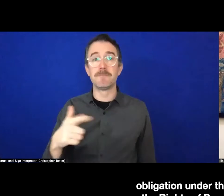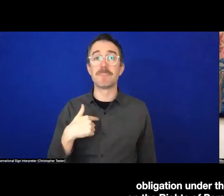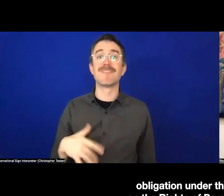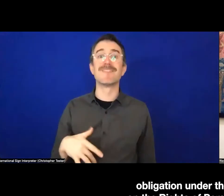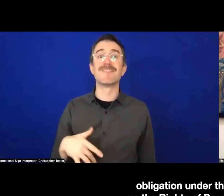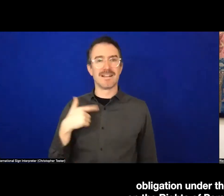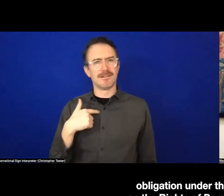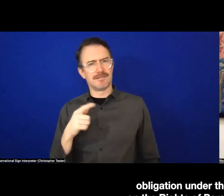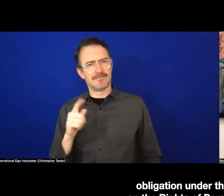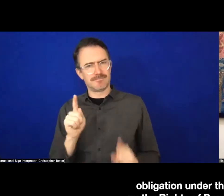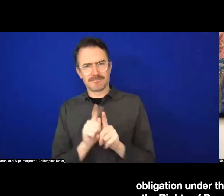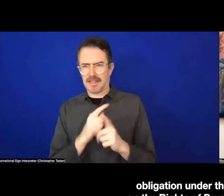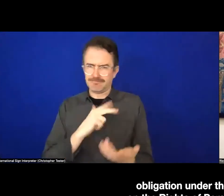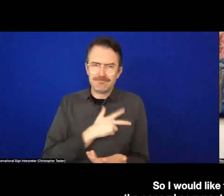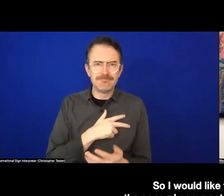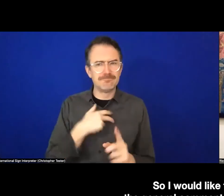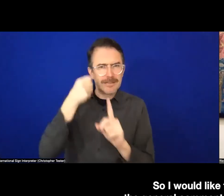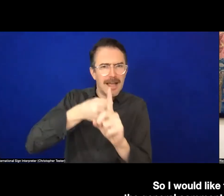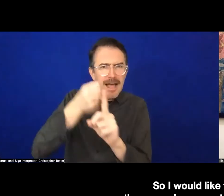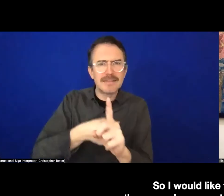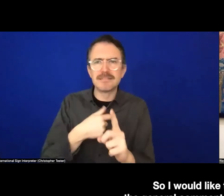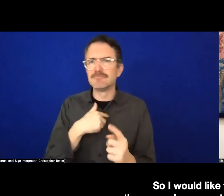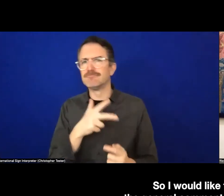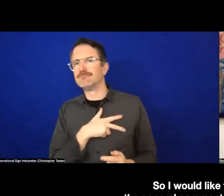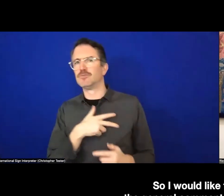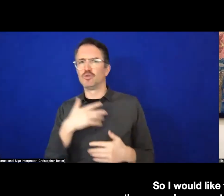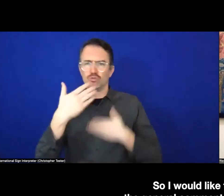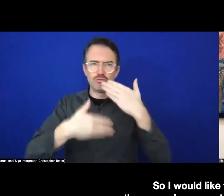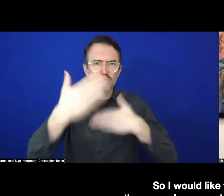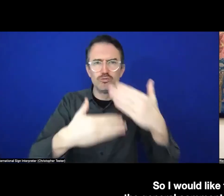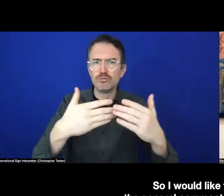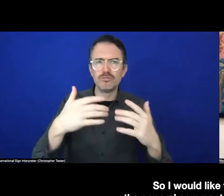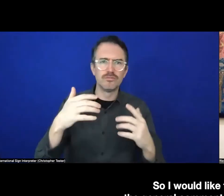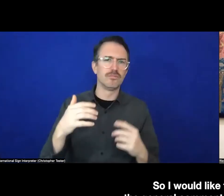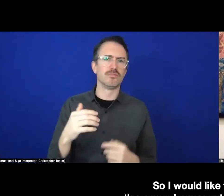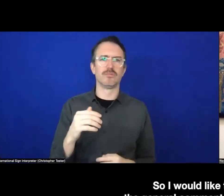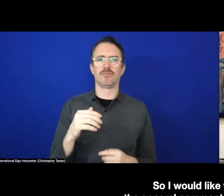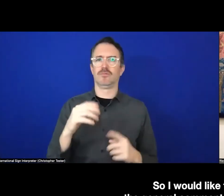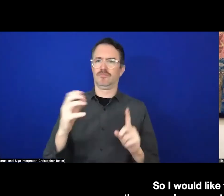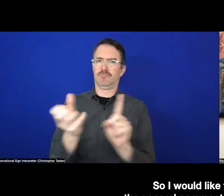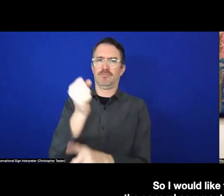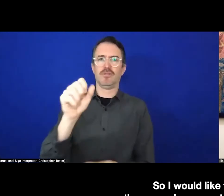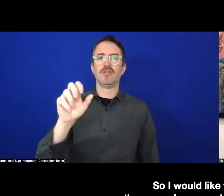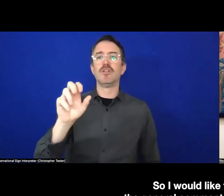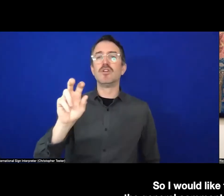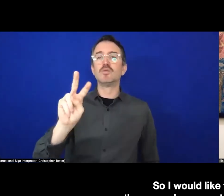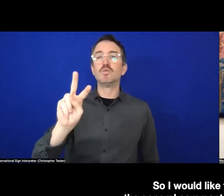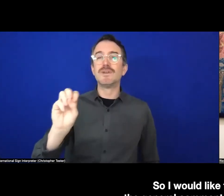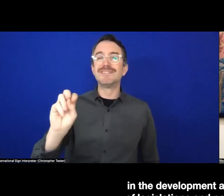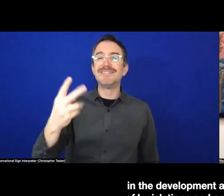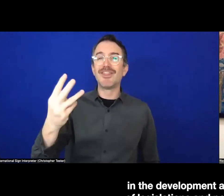UN Convention on the Rights of Persons with Disability. So I would like to emphasize the general comment of the CRPD